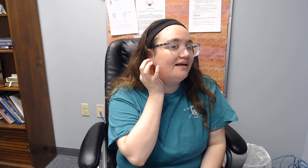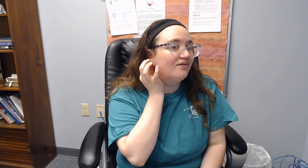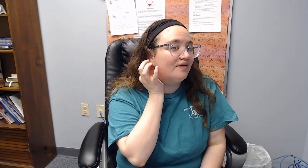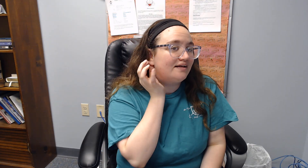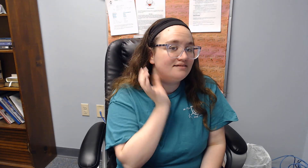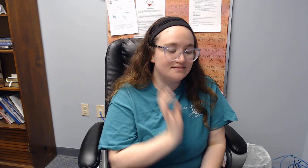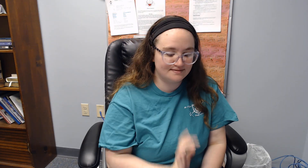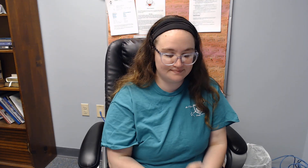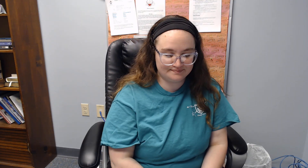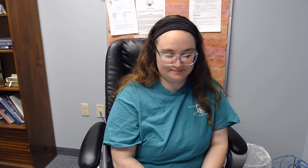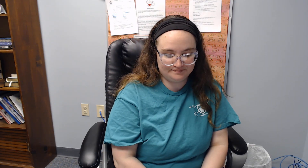Earrings.